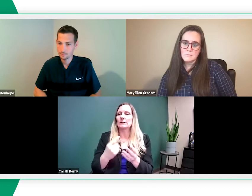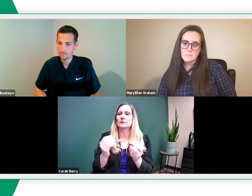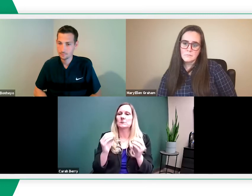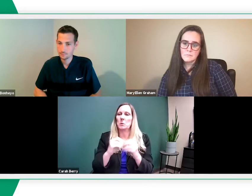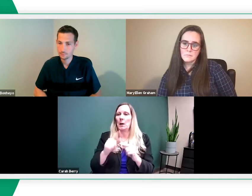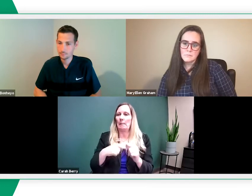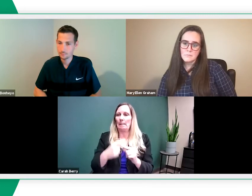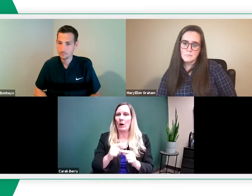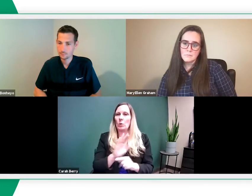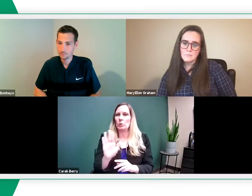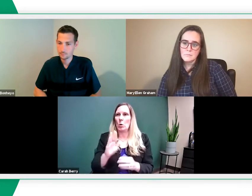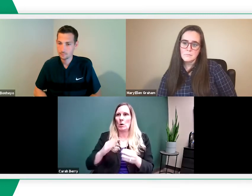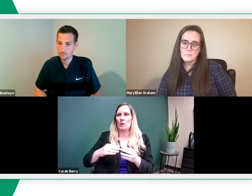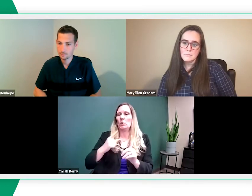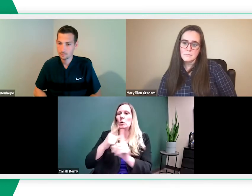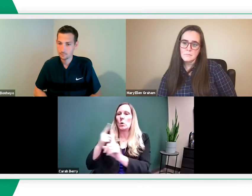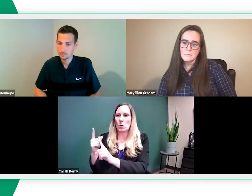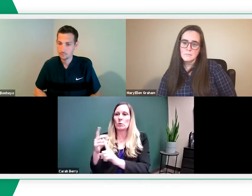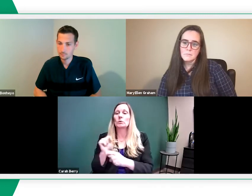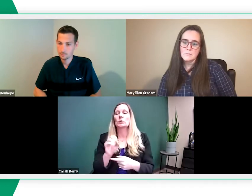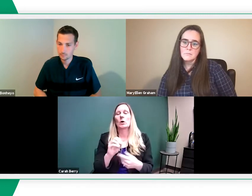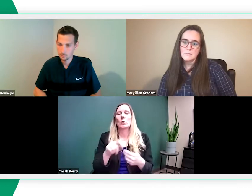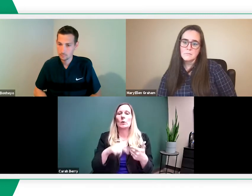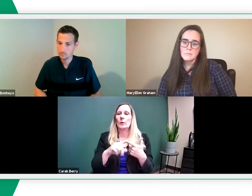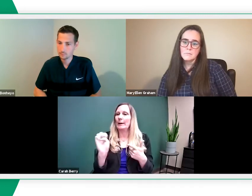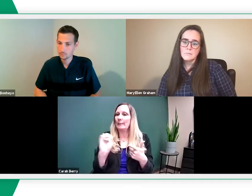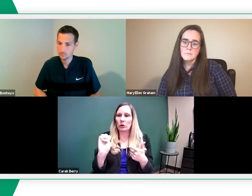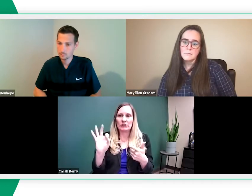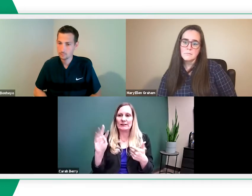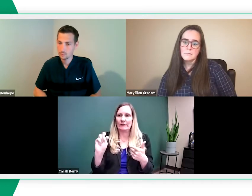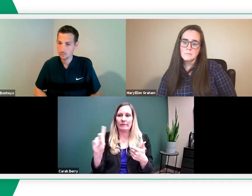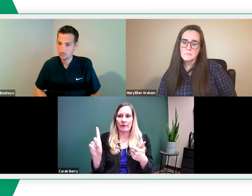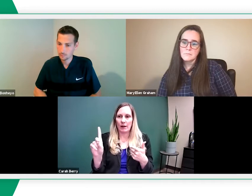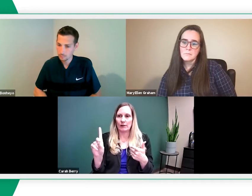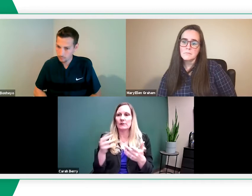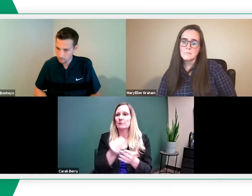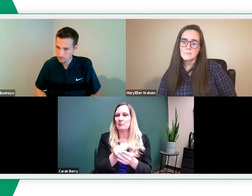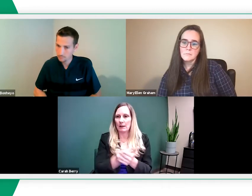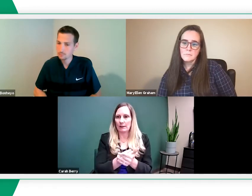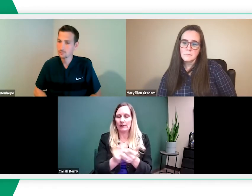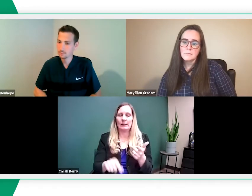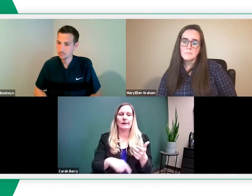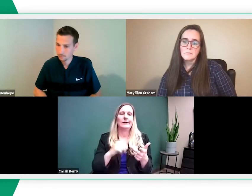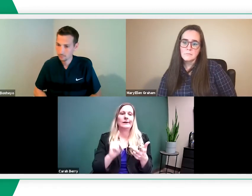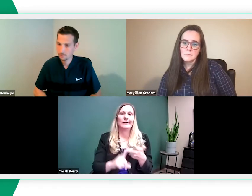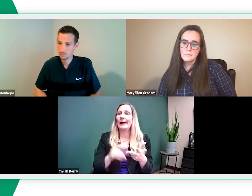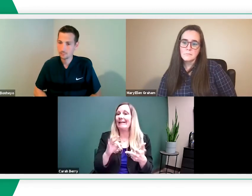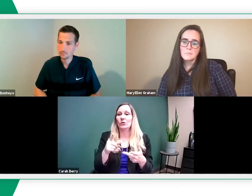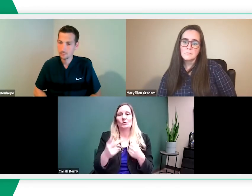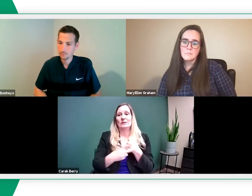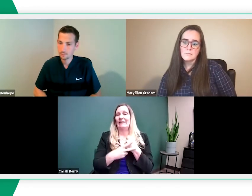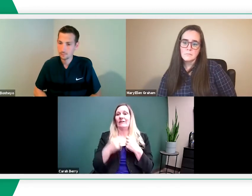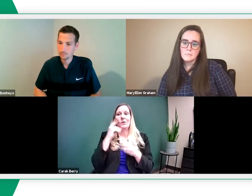Once we get from there, we can talk a little bit more about your goals, emergency funds.